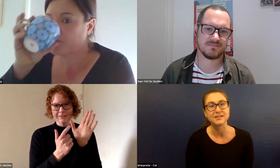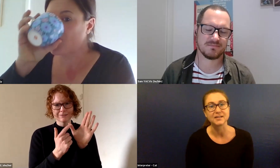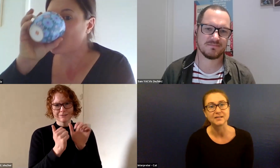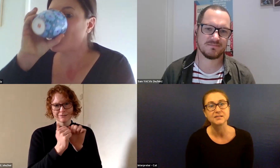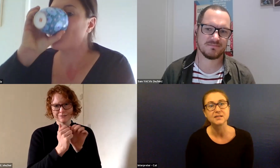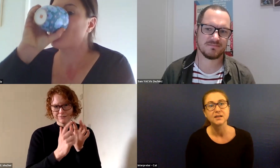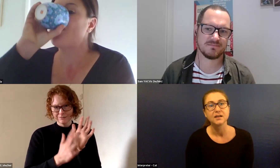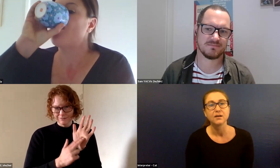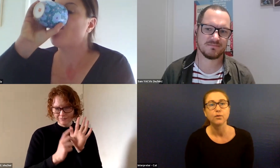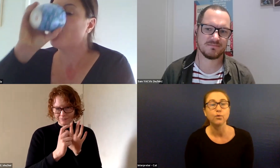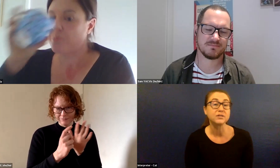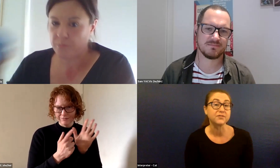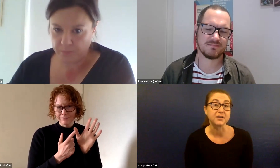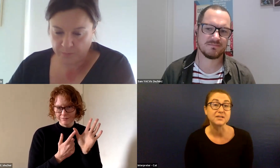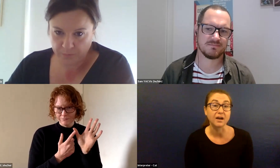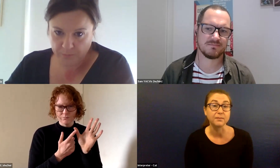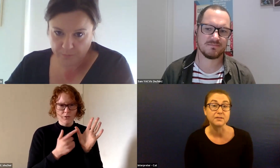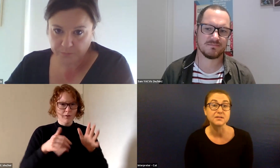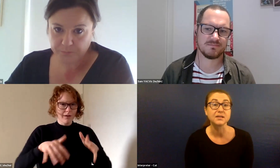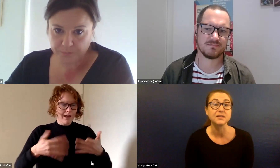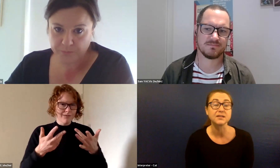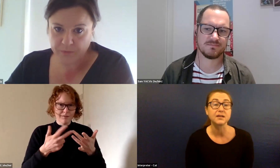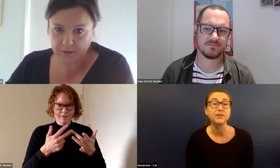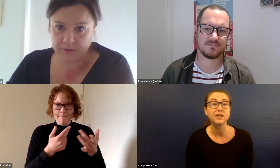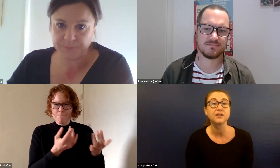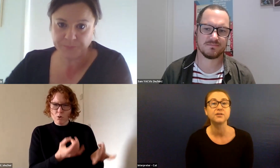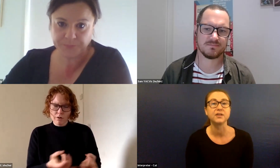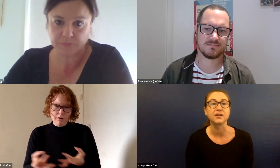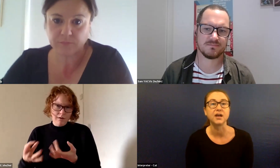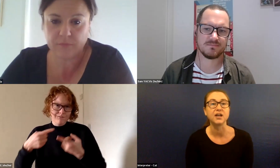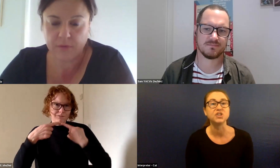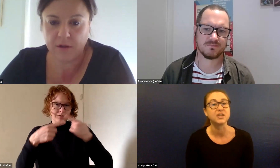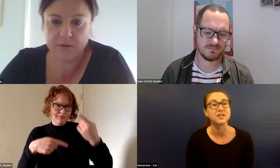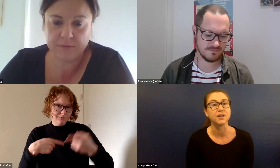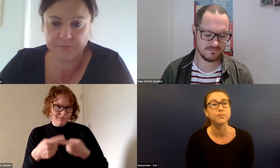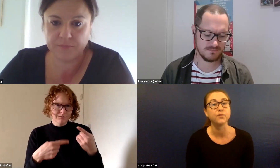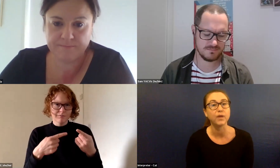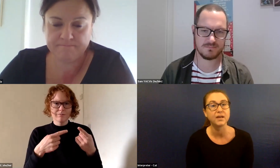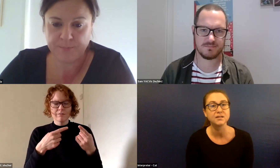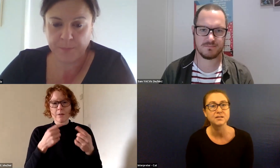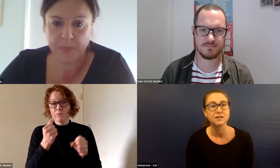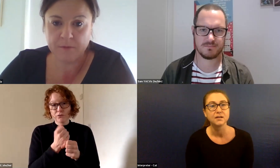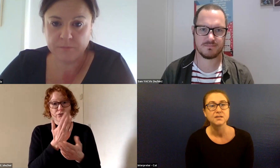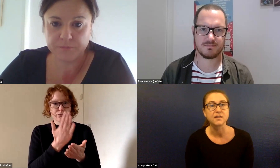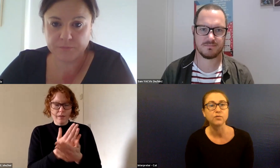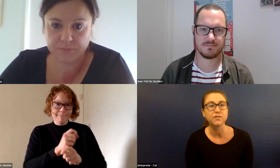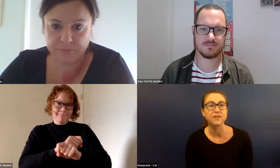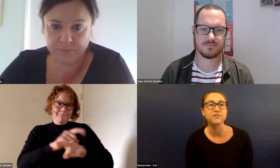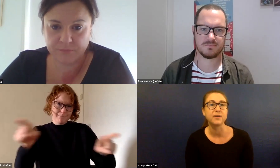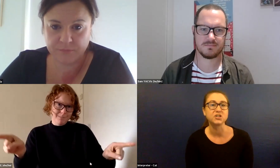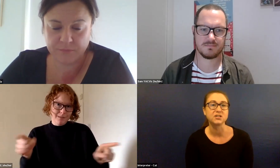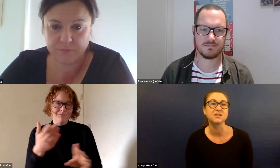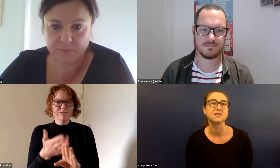in meetings or different assignments is really including an agenda beforehand so that all of